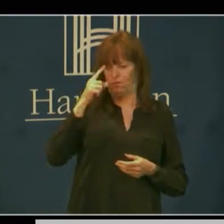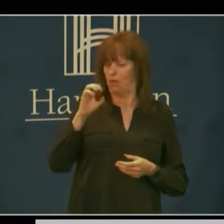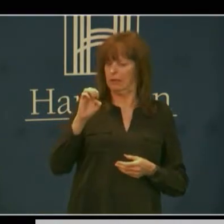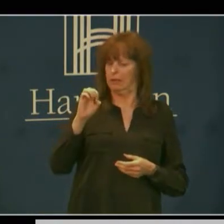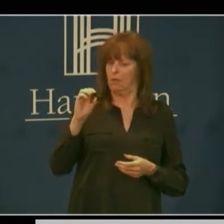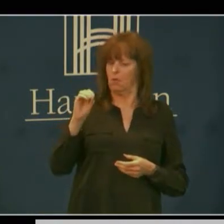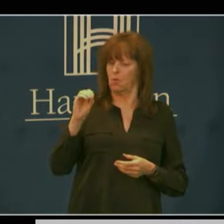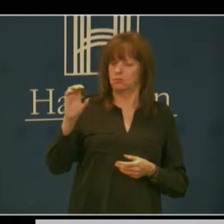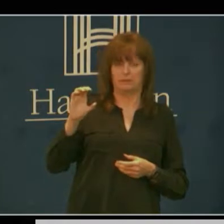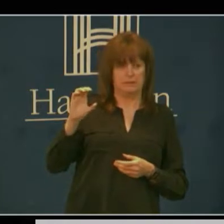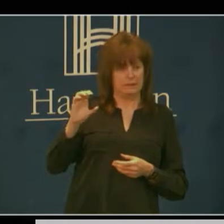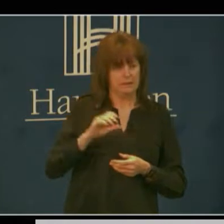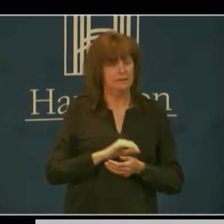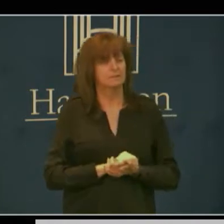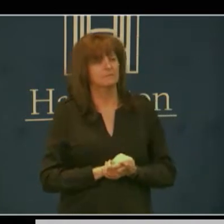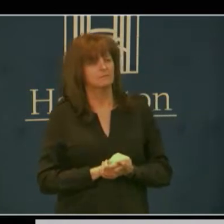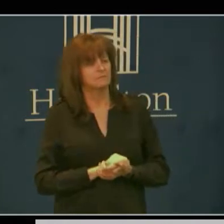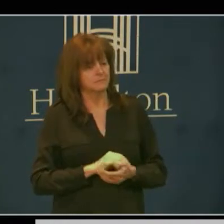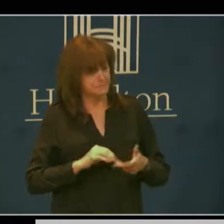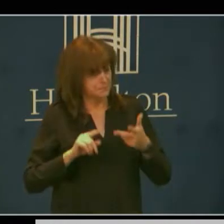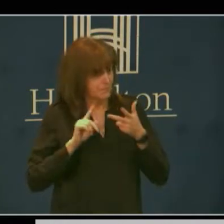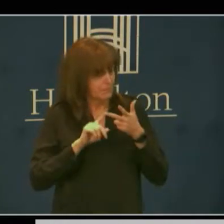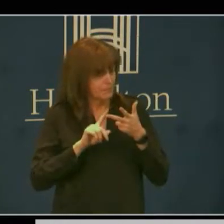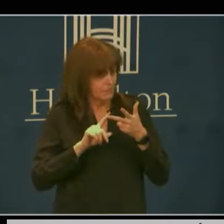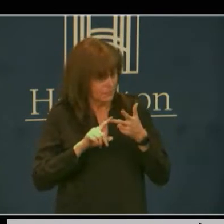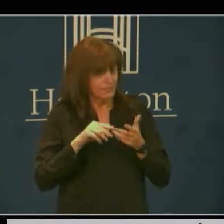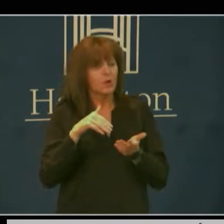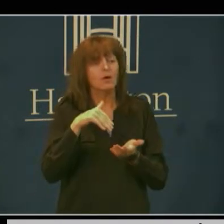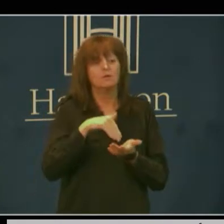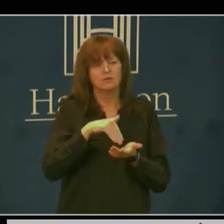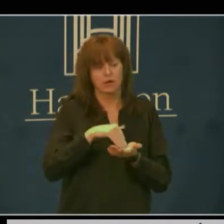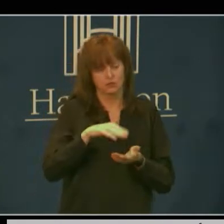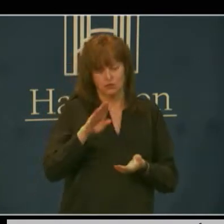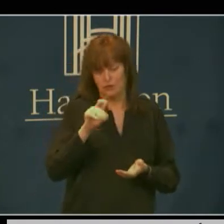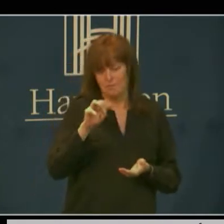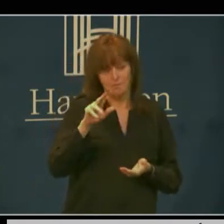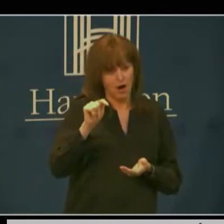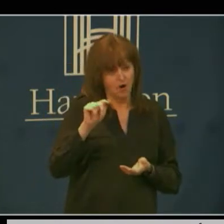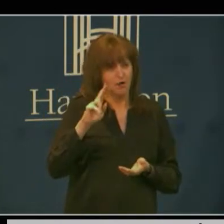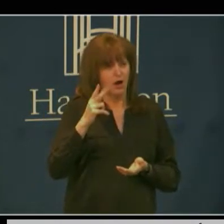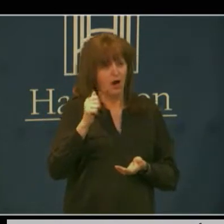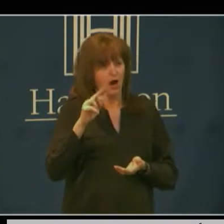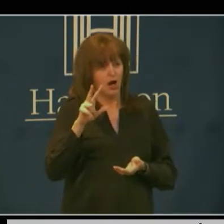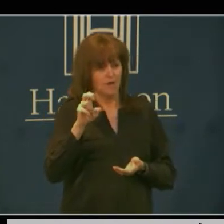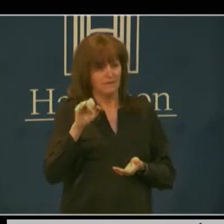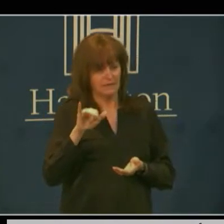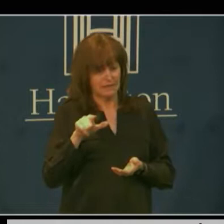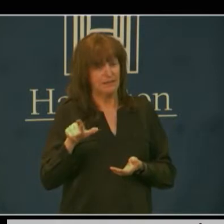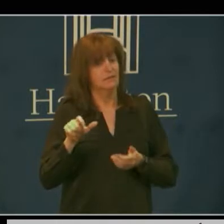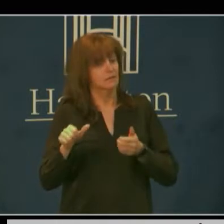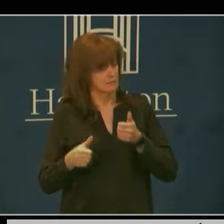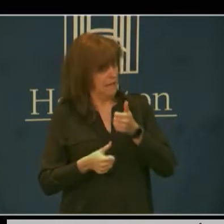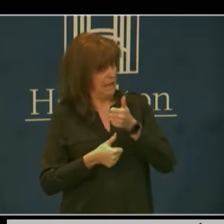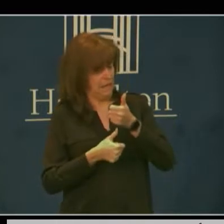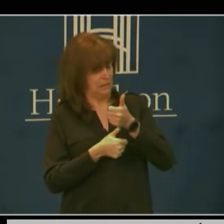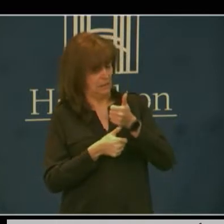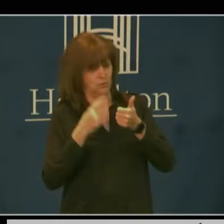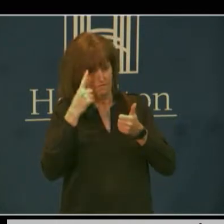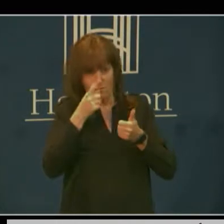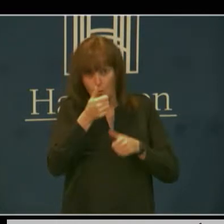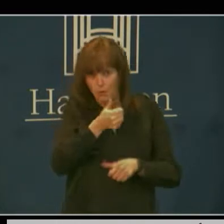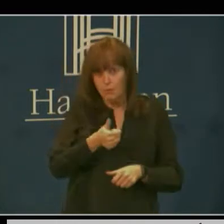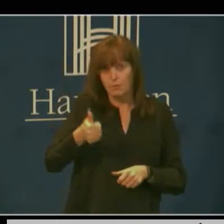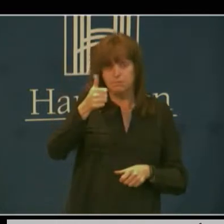Bart Harvey, Associate Medical Officer of Health. We welcome your participation in tonight's town hall